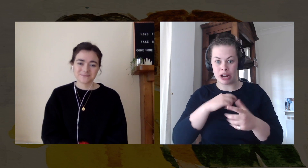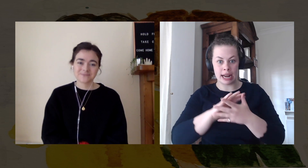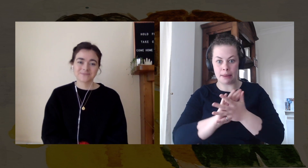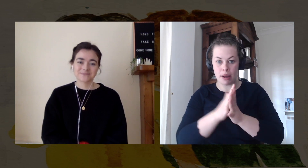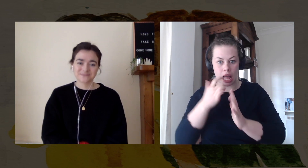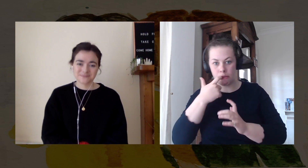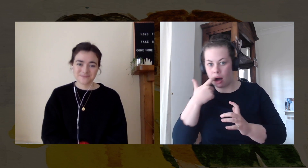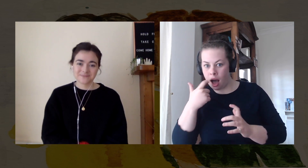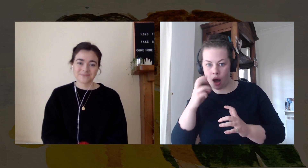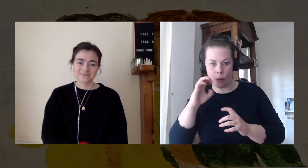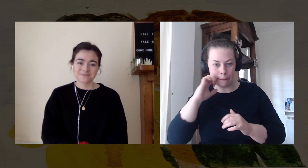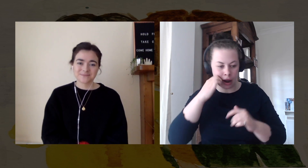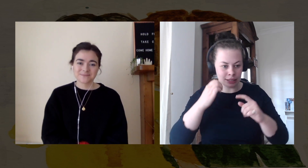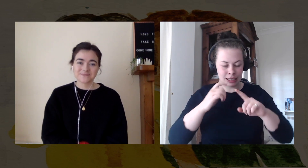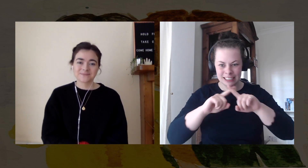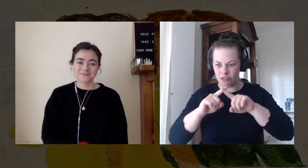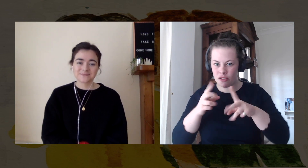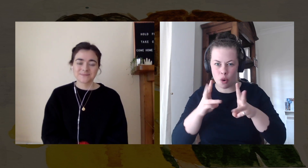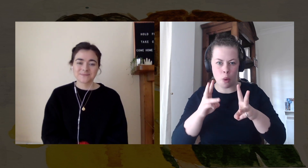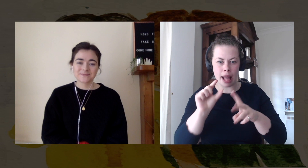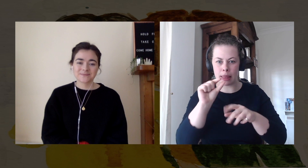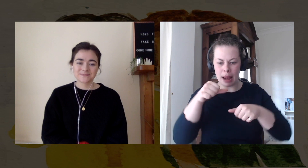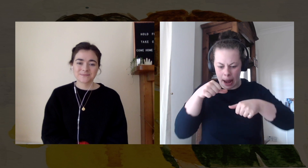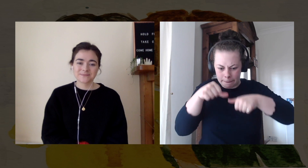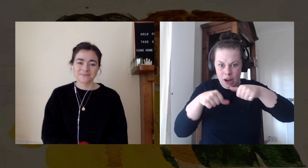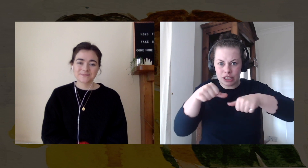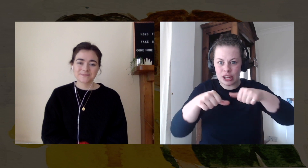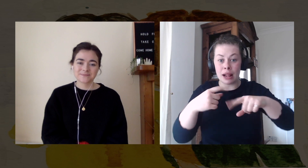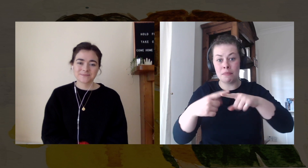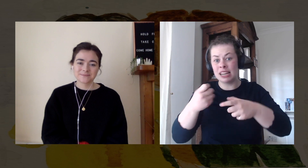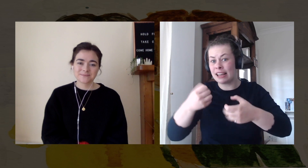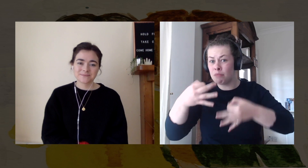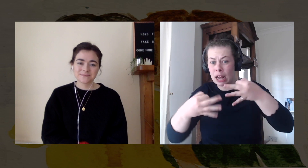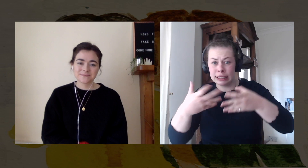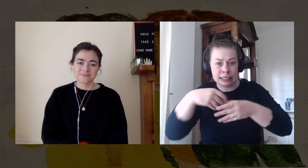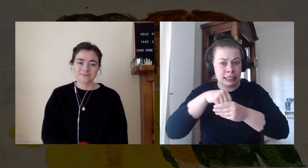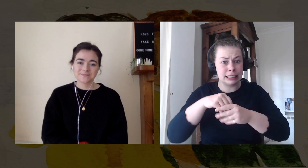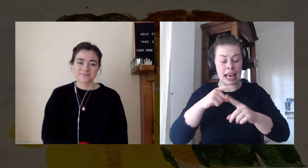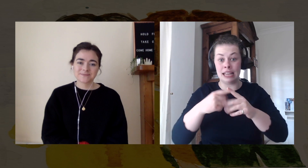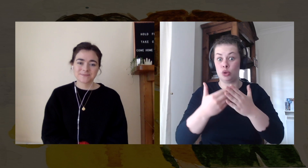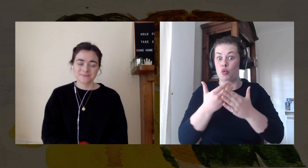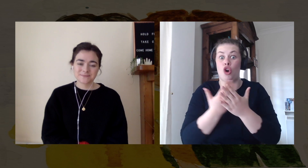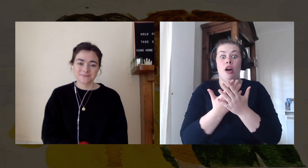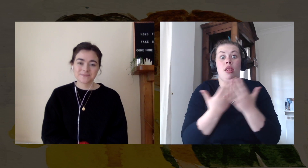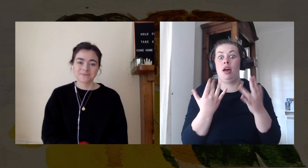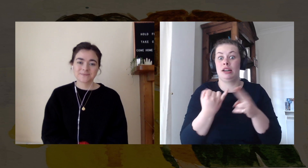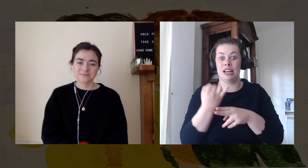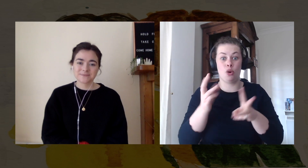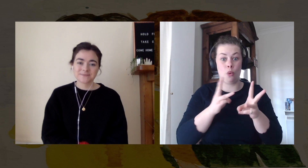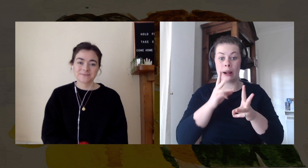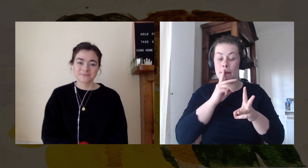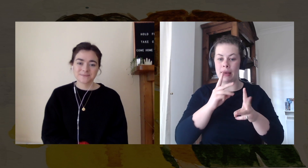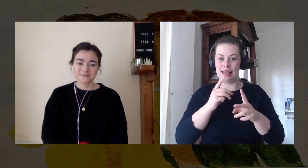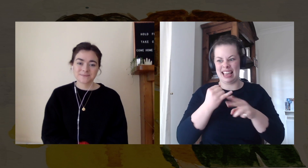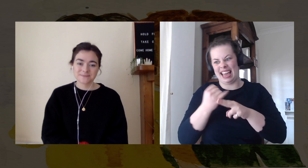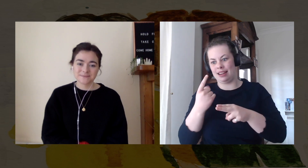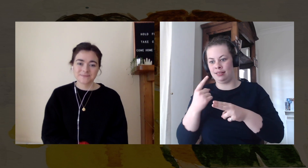within your realm and in other realms, and being able to talk about it to someone without their eyes glazing over